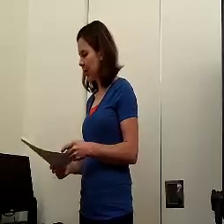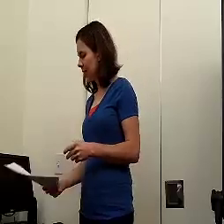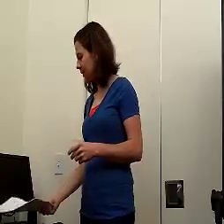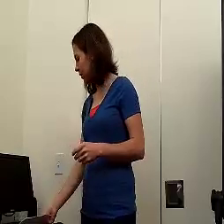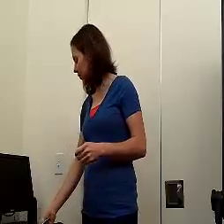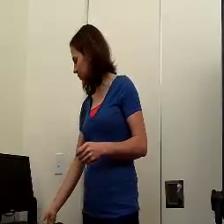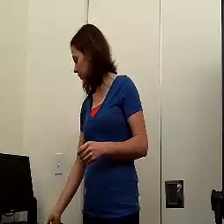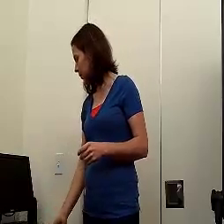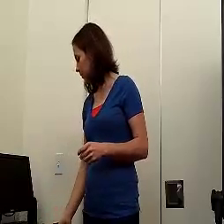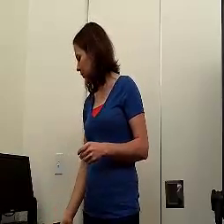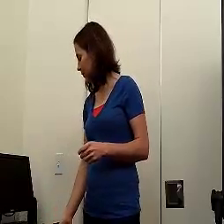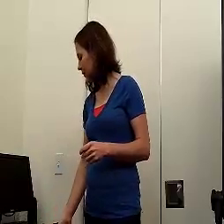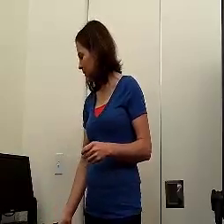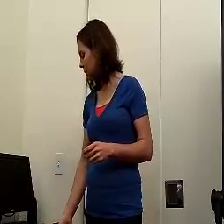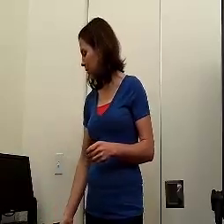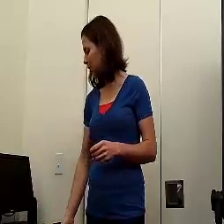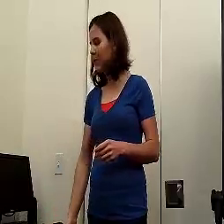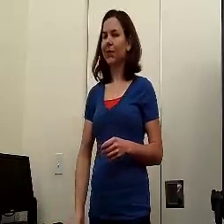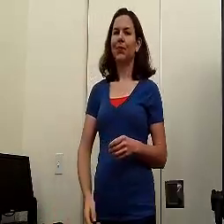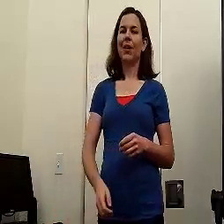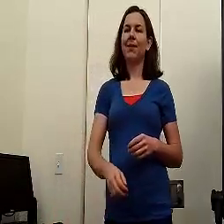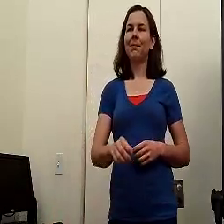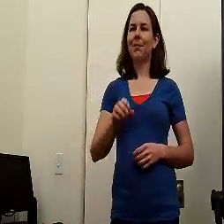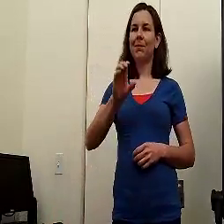Let's do, okay.